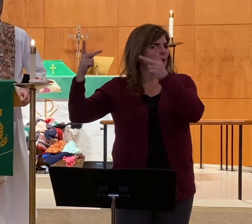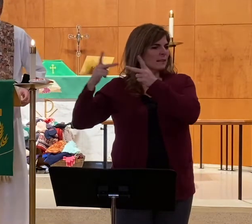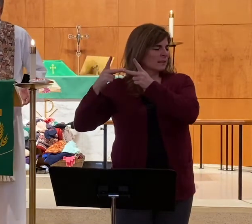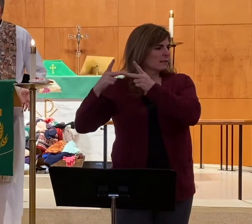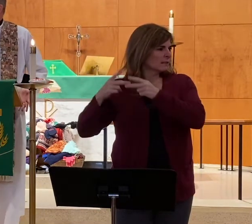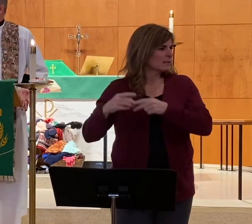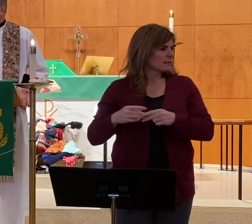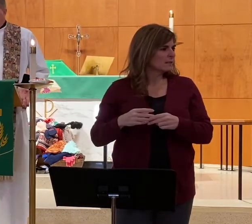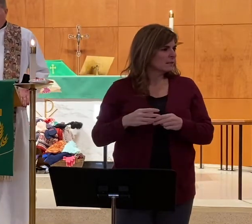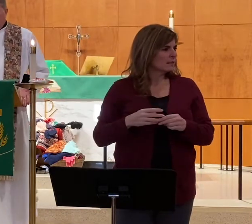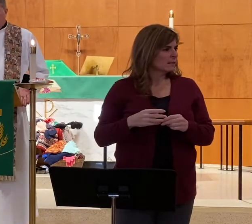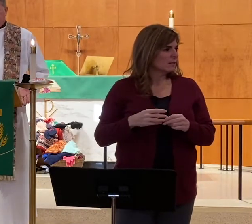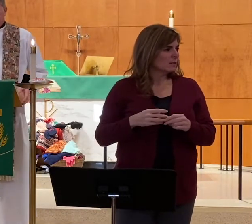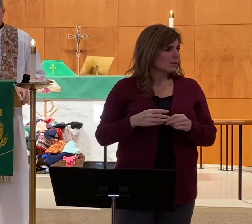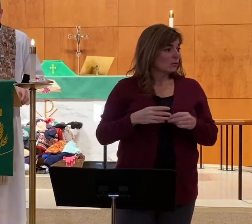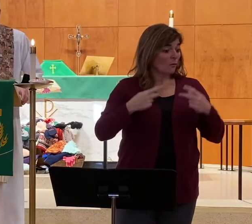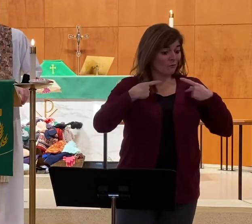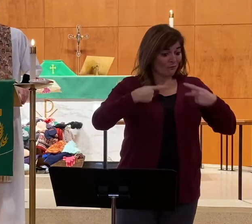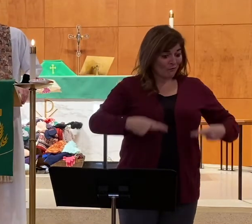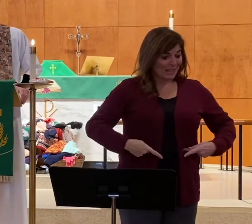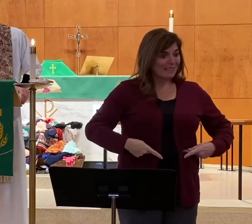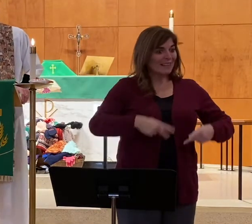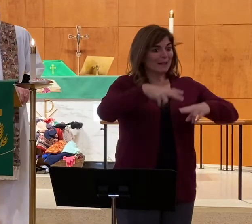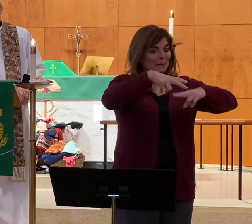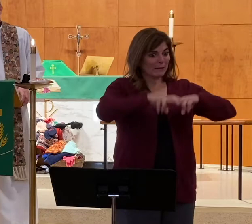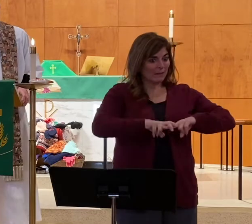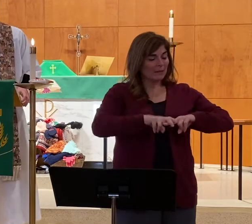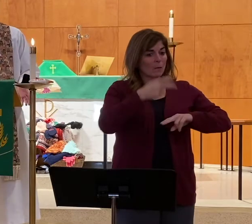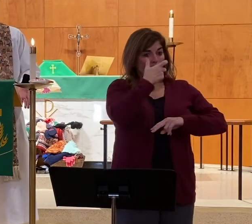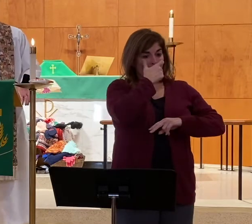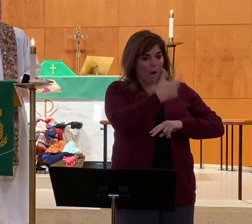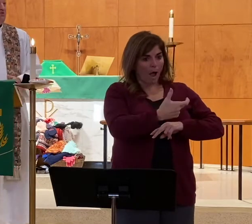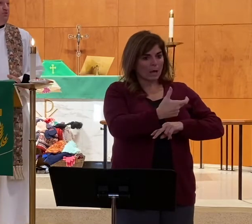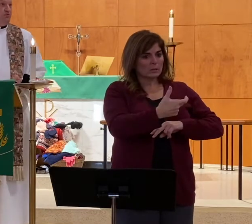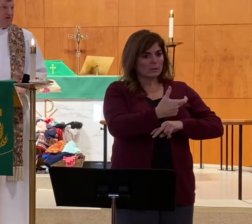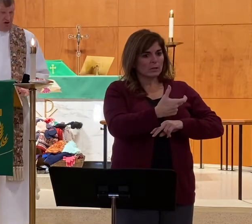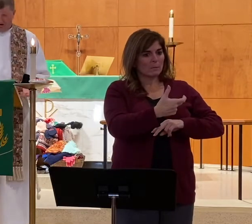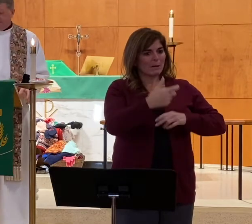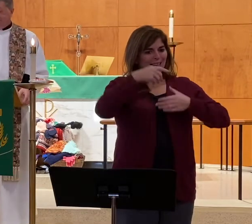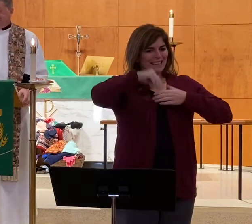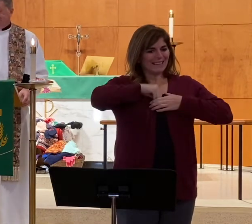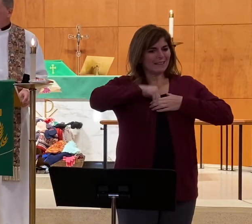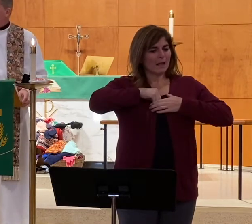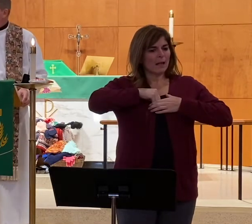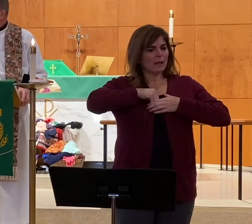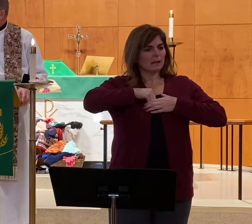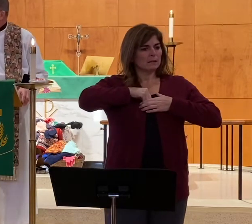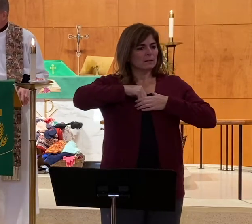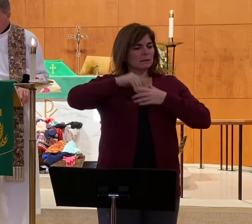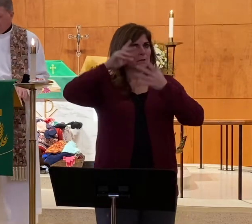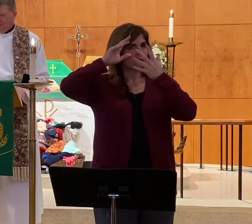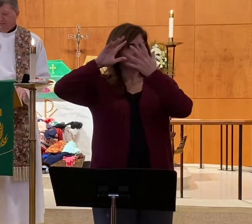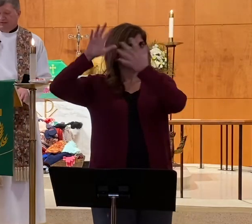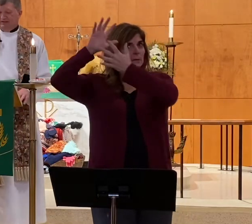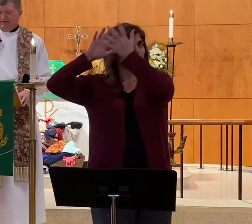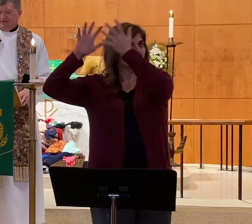Likewise, our physical location does not determine who we are or what we